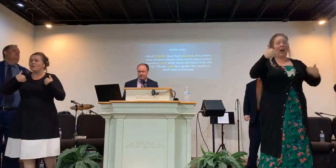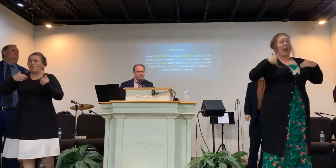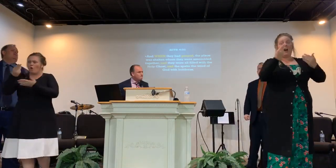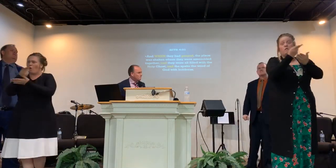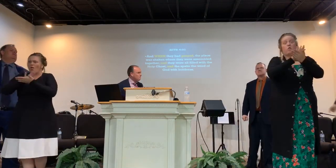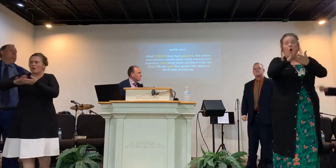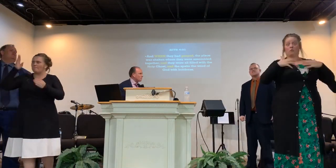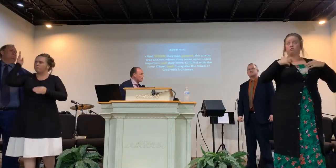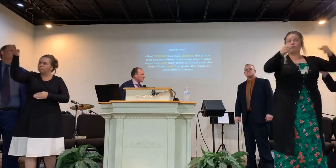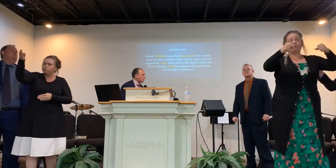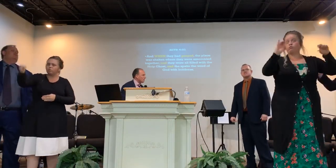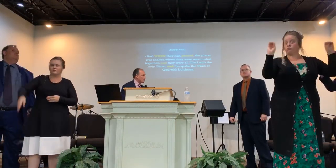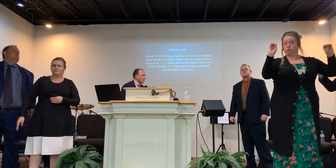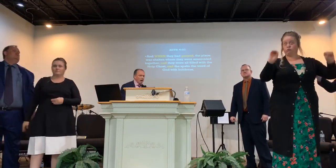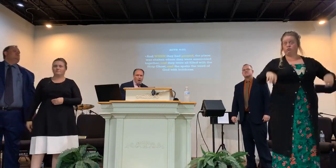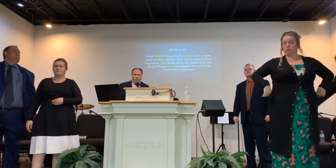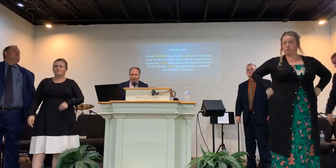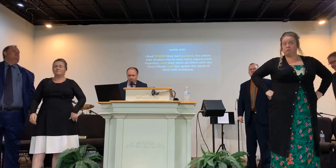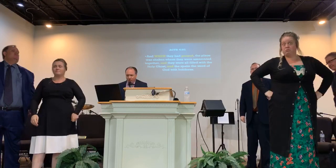boldness.